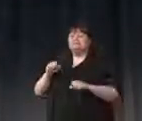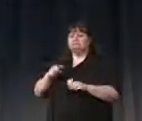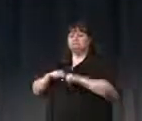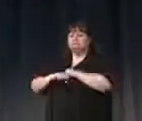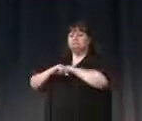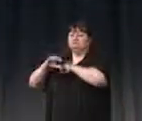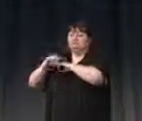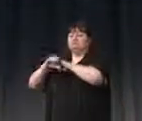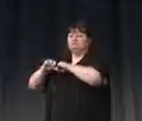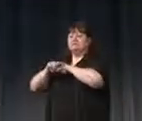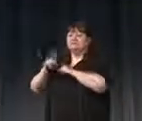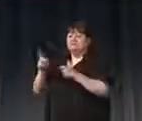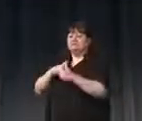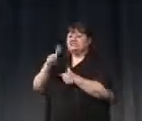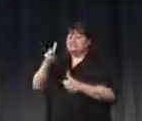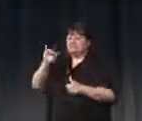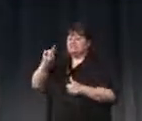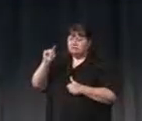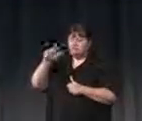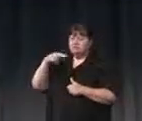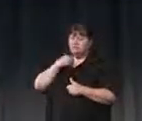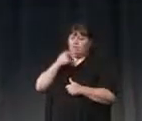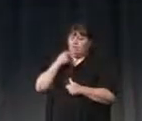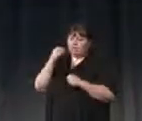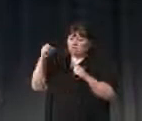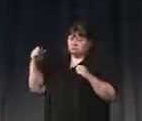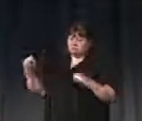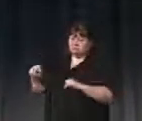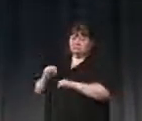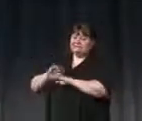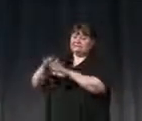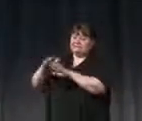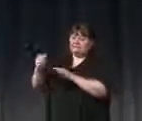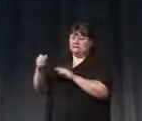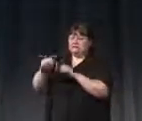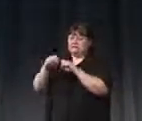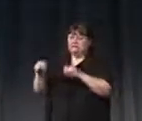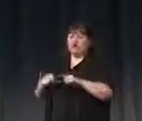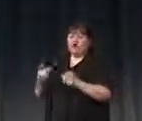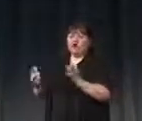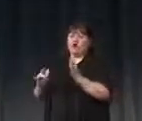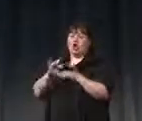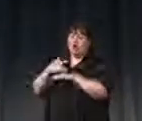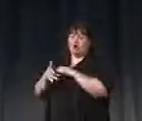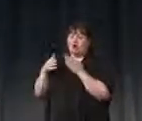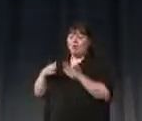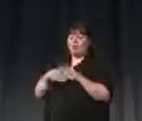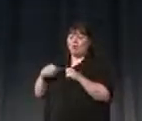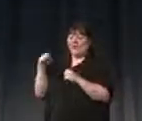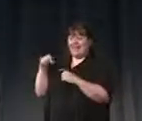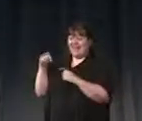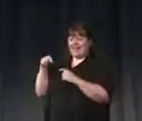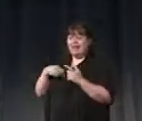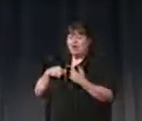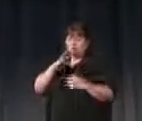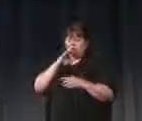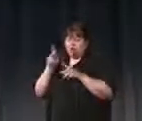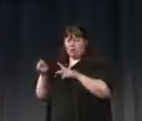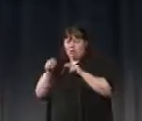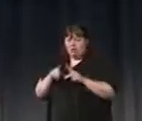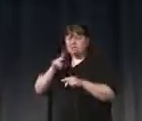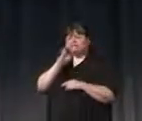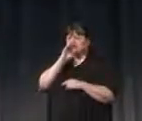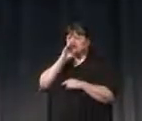was the first digital voice transmission system. This early means of digitizing began with speech coding and moved into